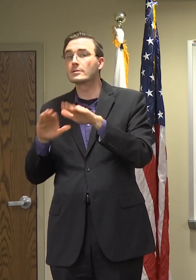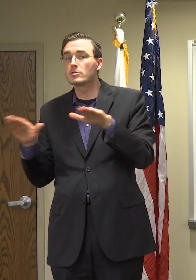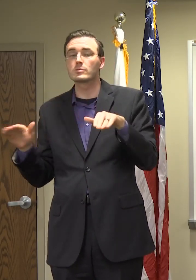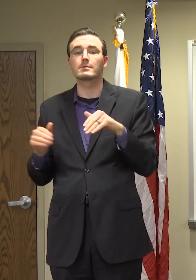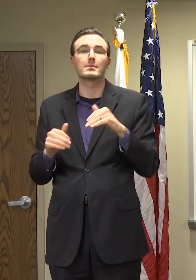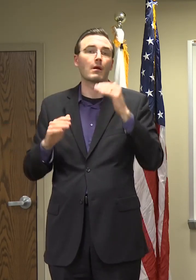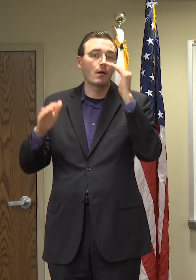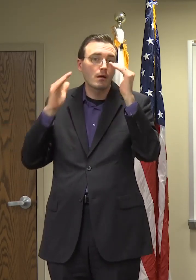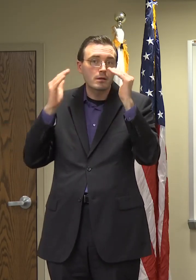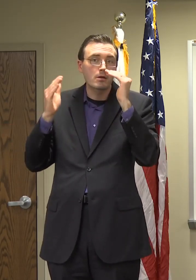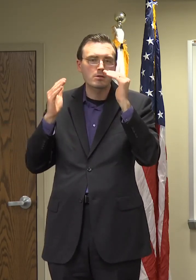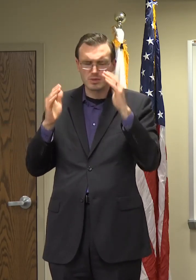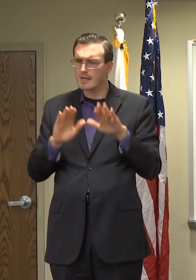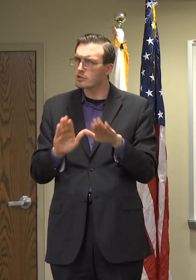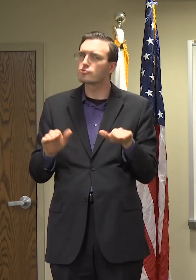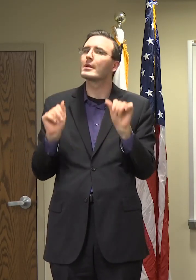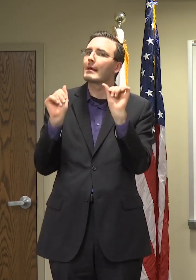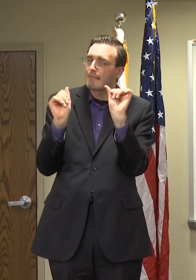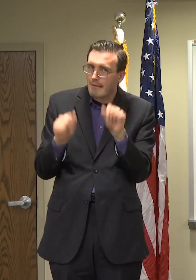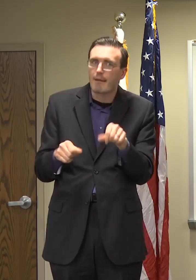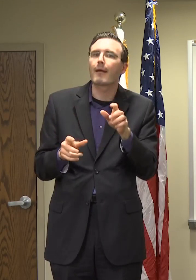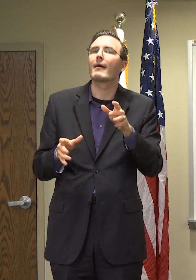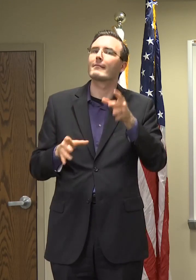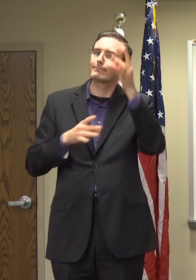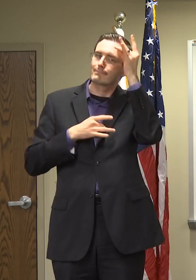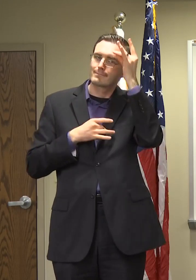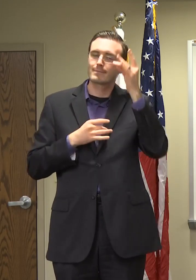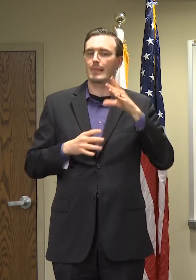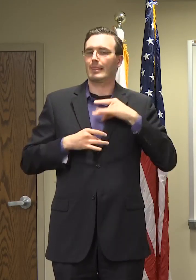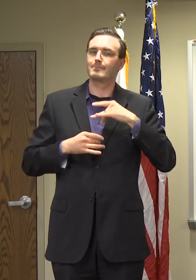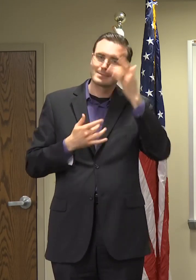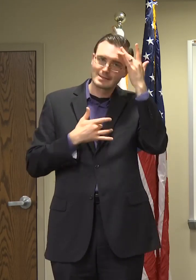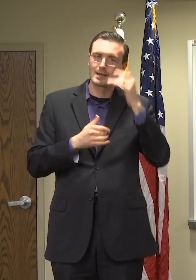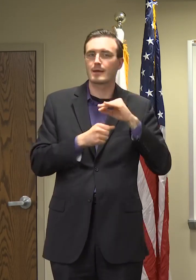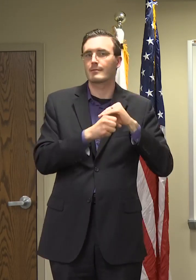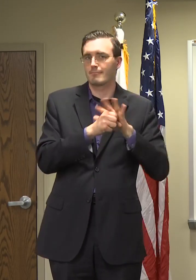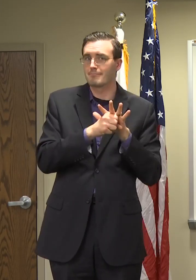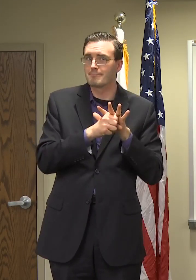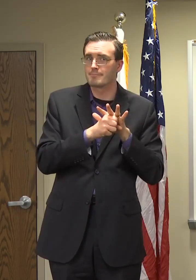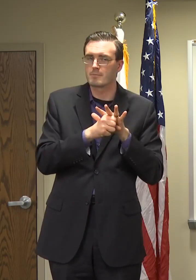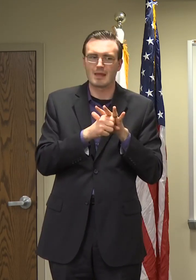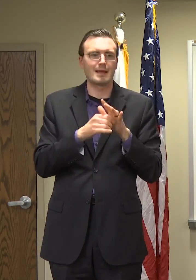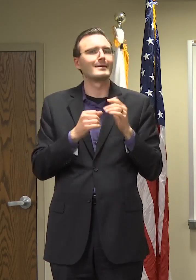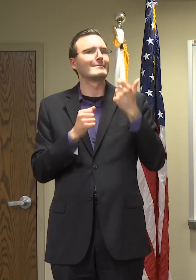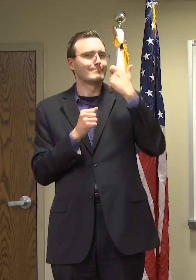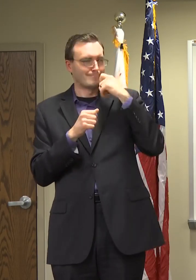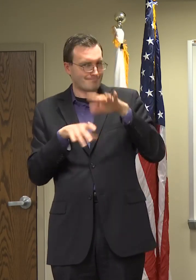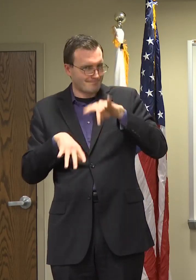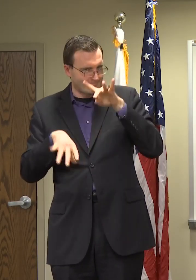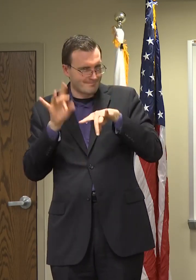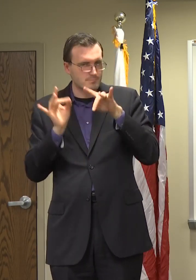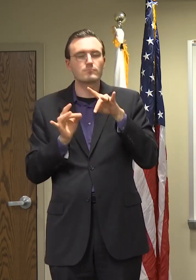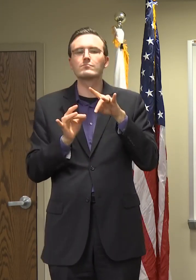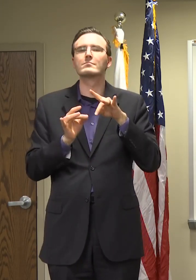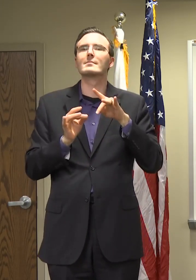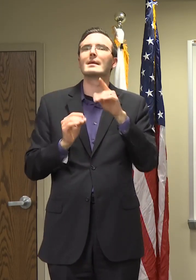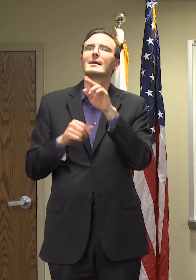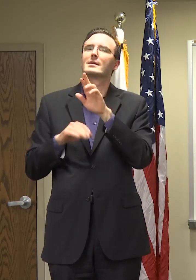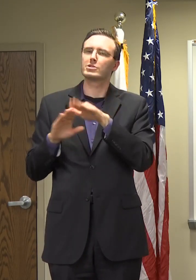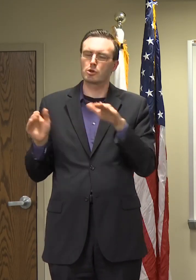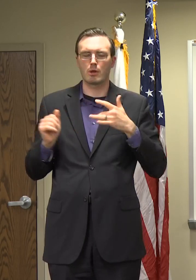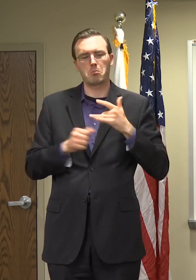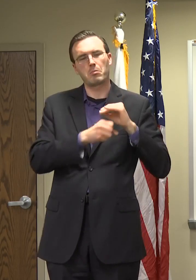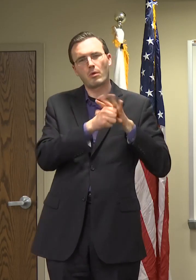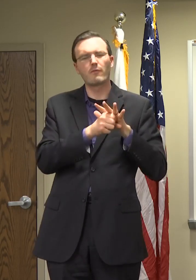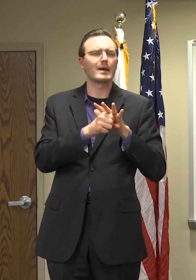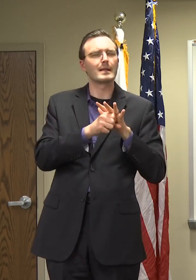this before, get COVID-19? We're learning more about a syndrome that's an inflammatory condition that children are more likely to get. And yes, children can